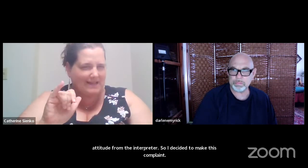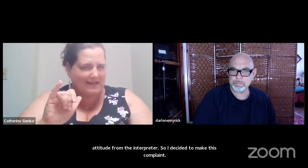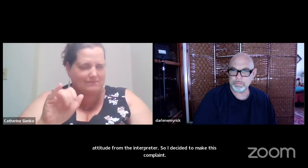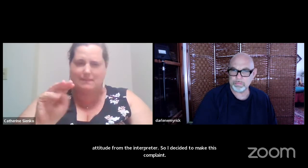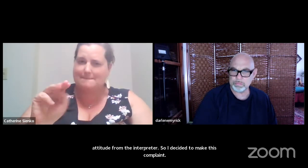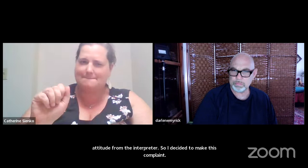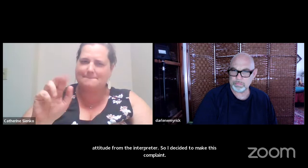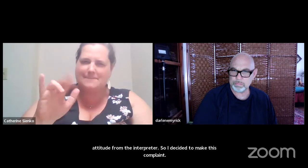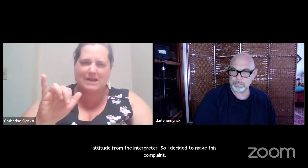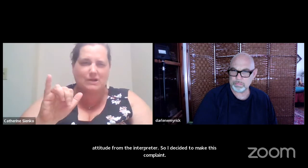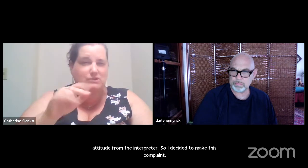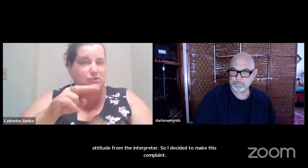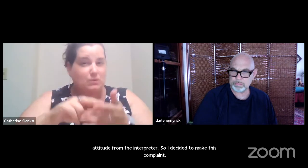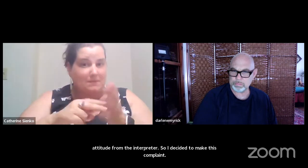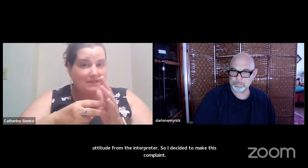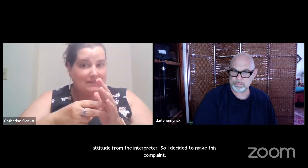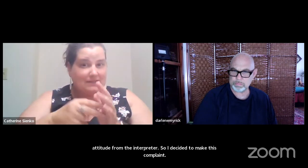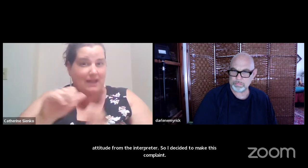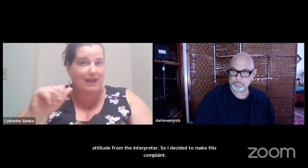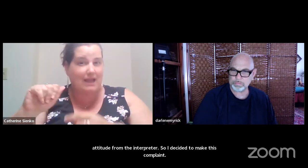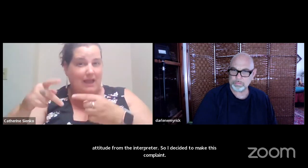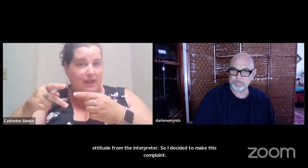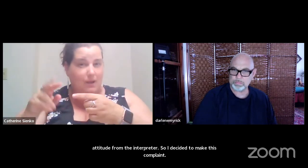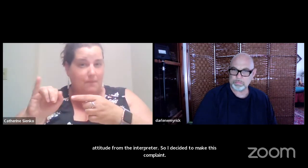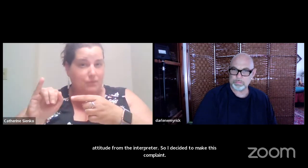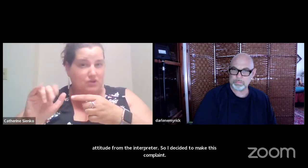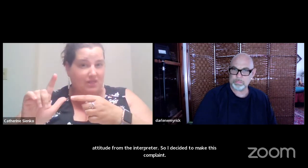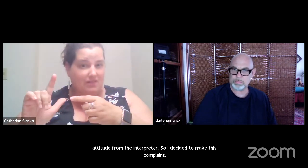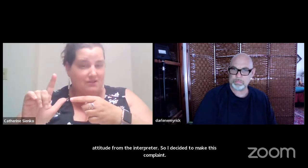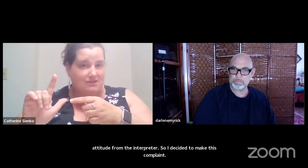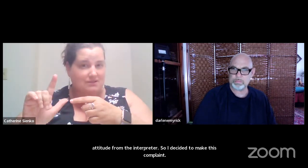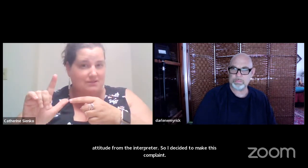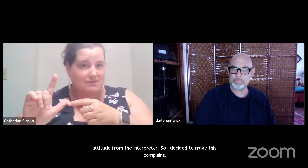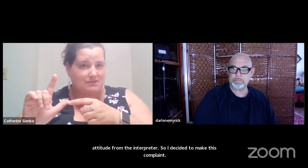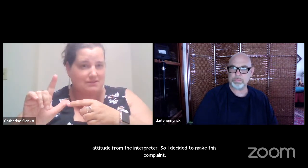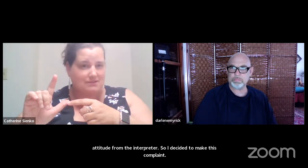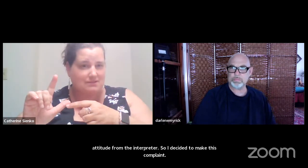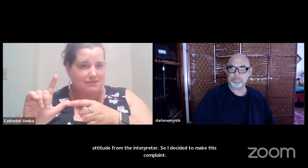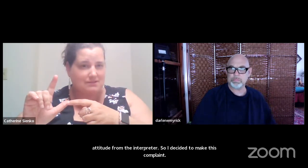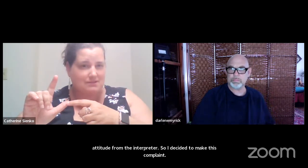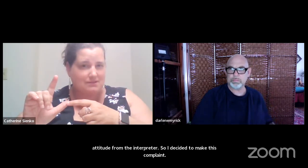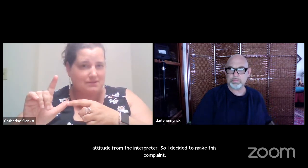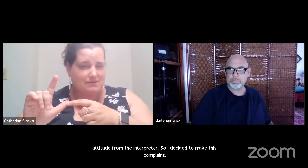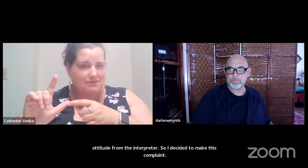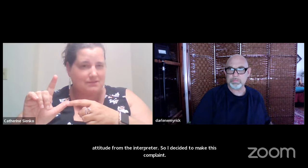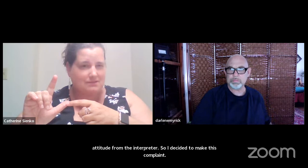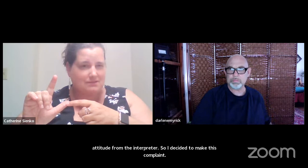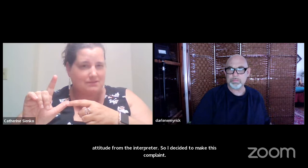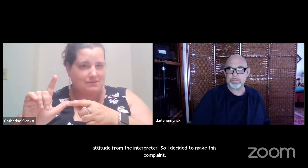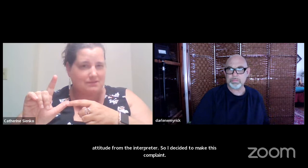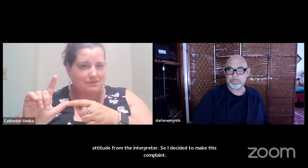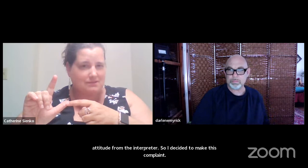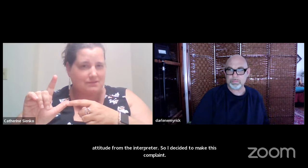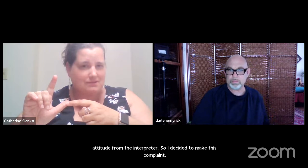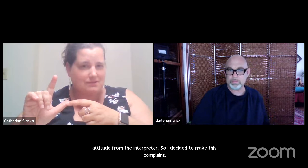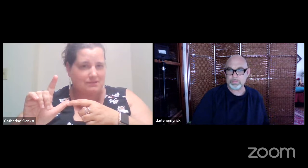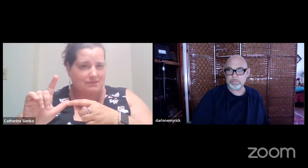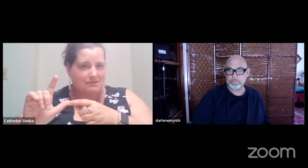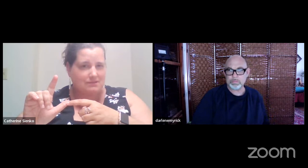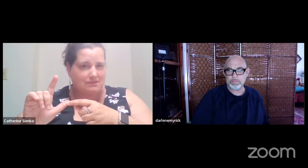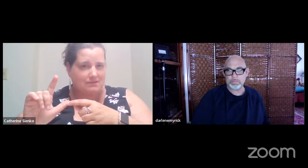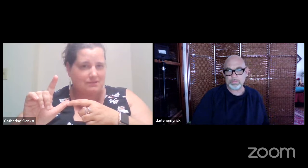Now, you're saying Mary. Do you mean April, Joseph?